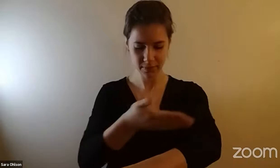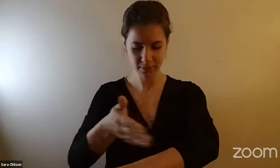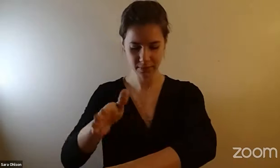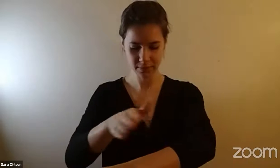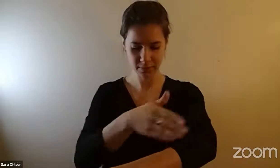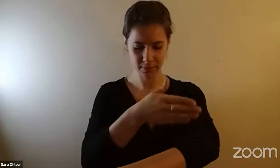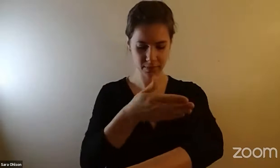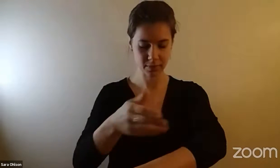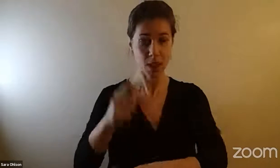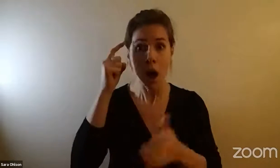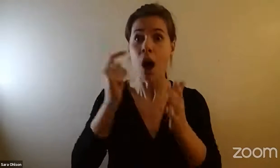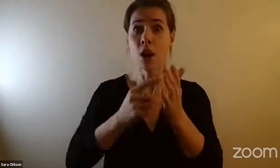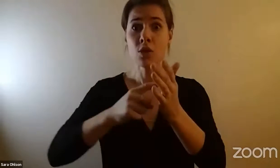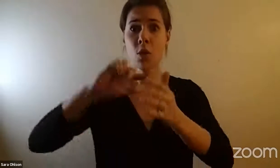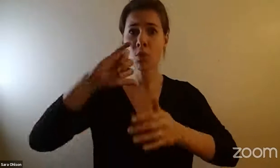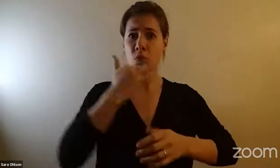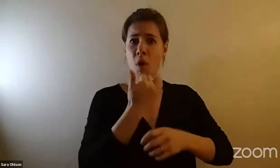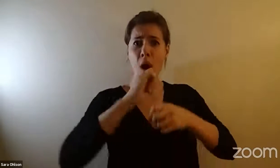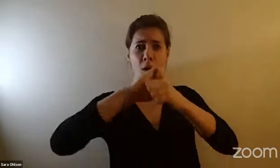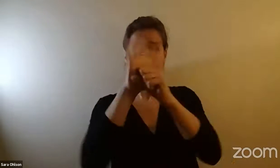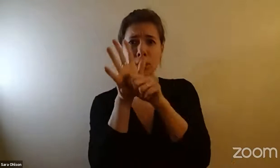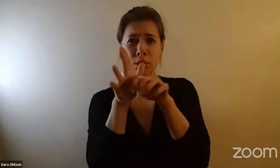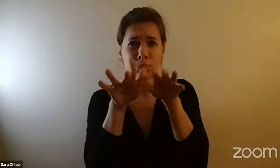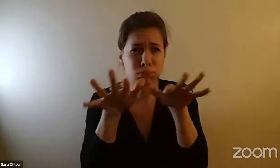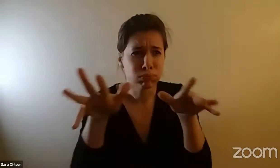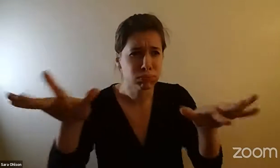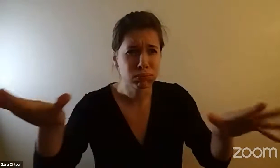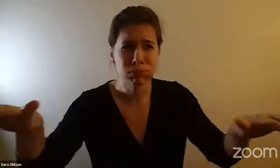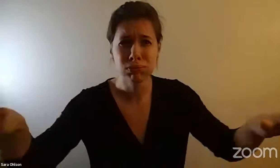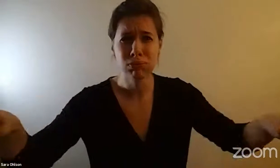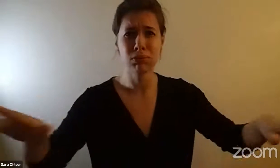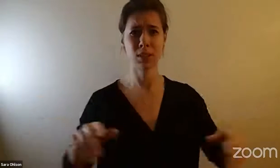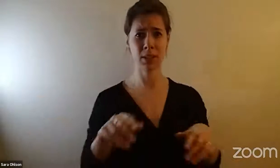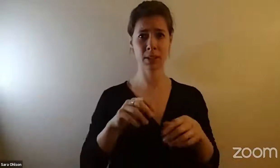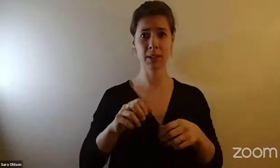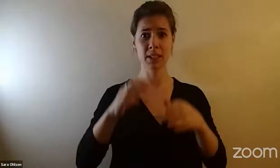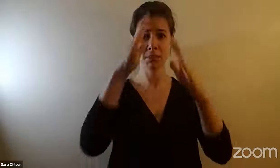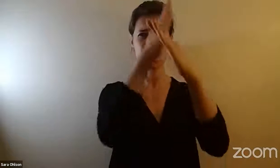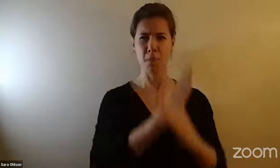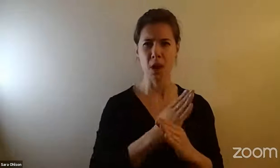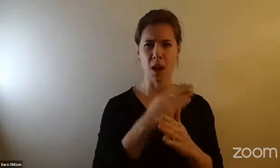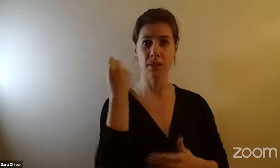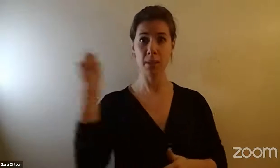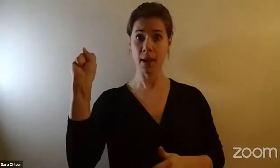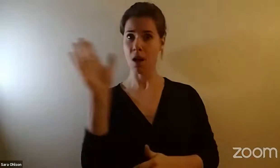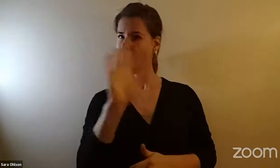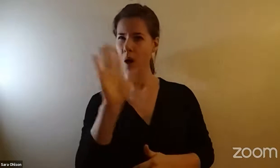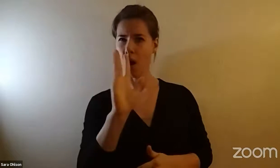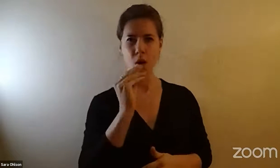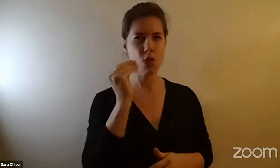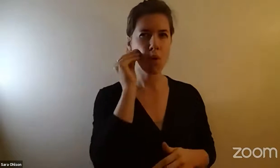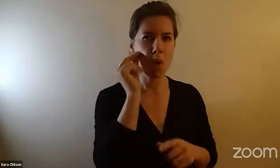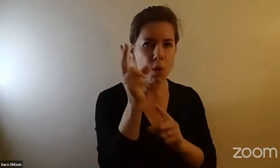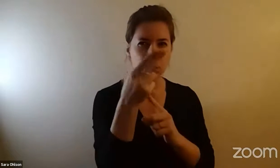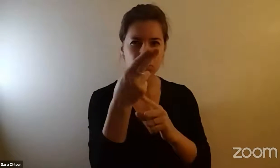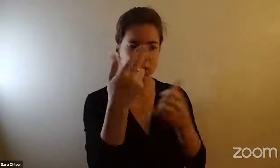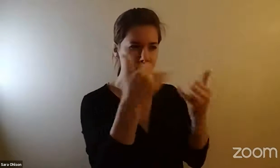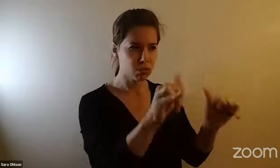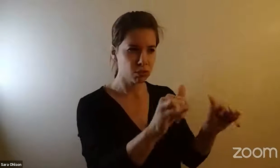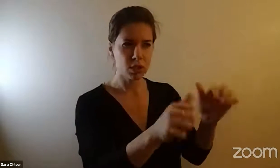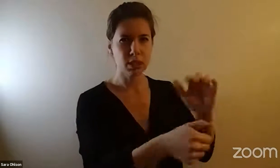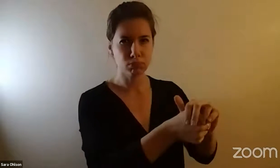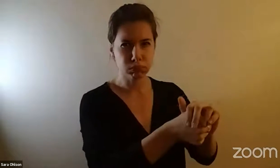them, except for that one. You know who you are. Sarah is... She didn't write that. I put that in there. Sarah is so excited about